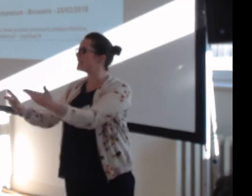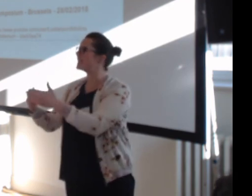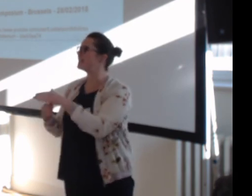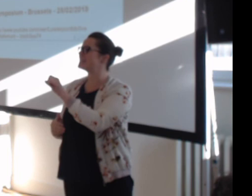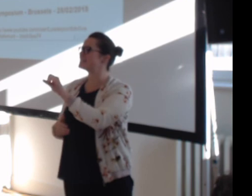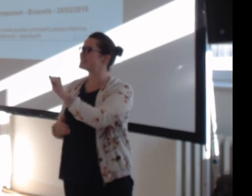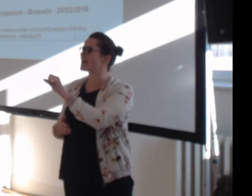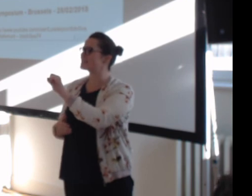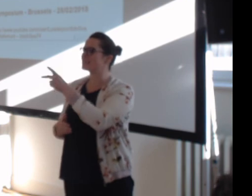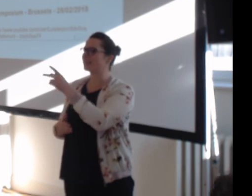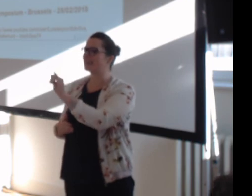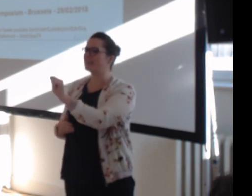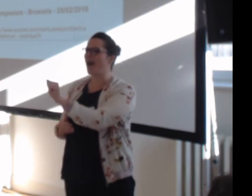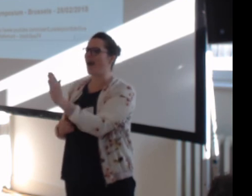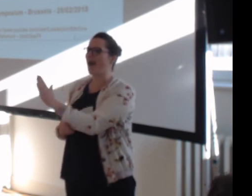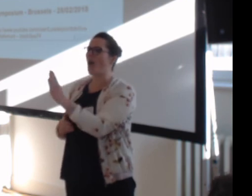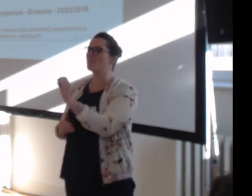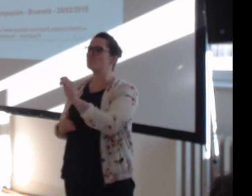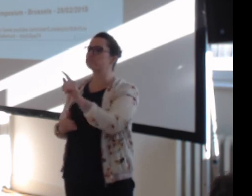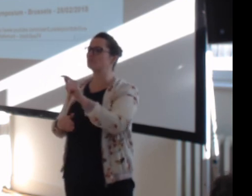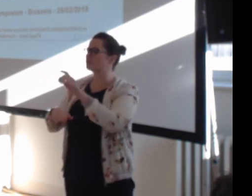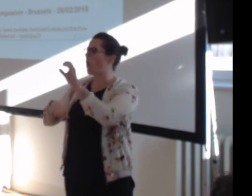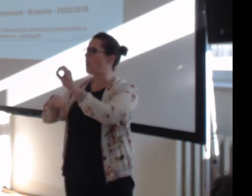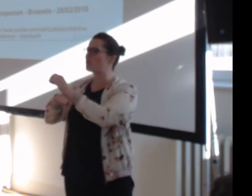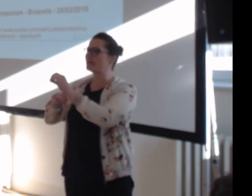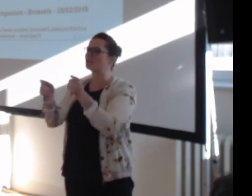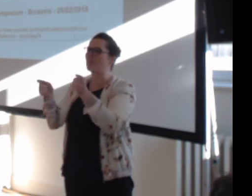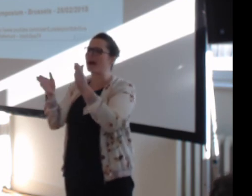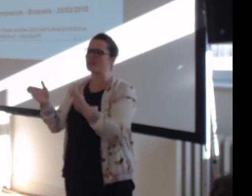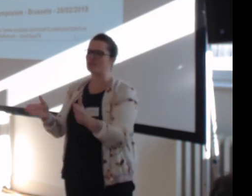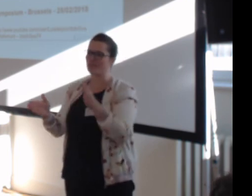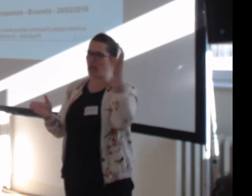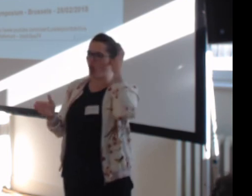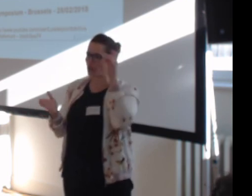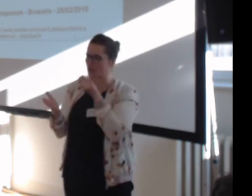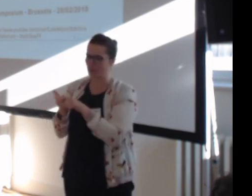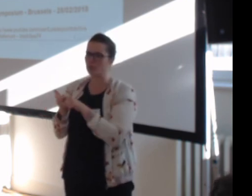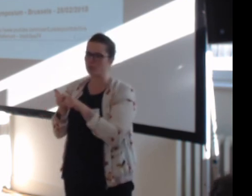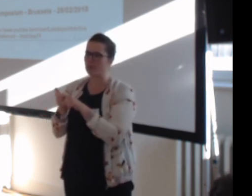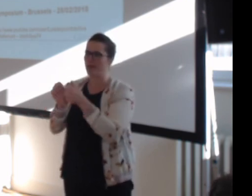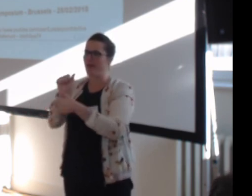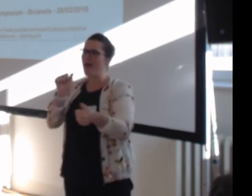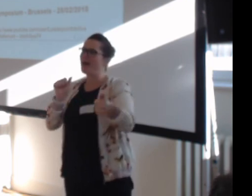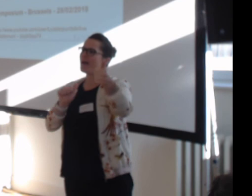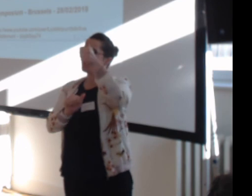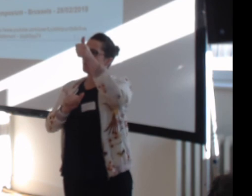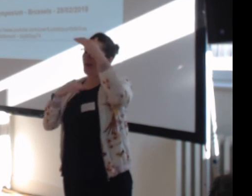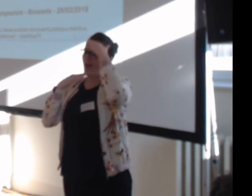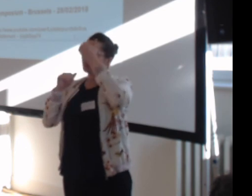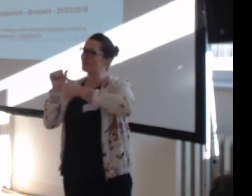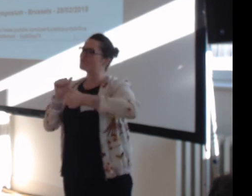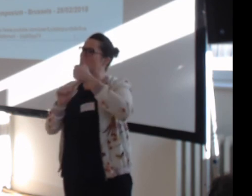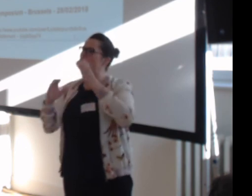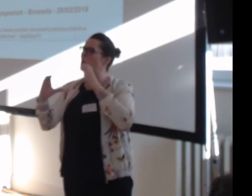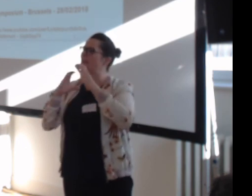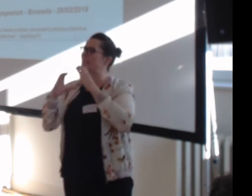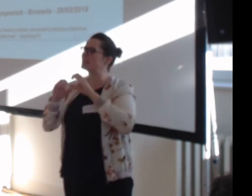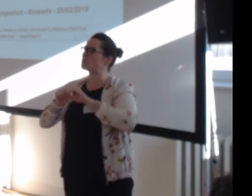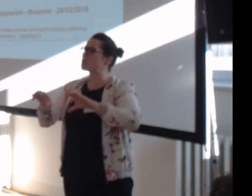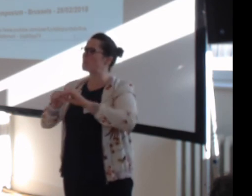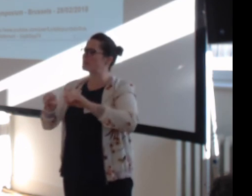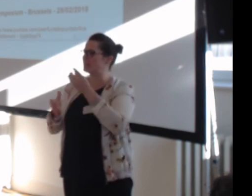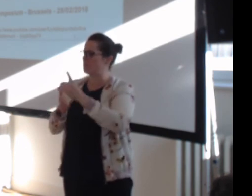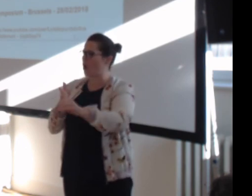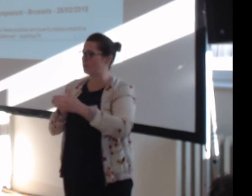to Saskia Woods, Operational Manager of Luisterpunt and Head of the Communication and Promotion Department. Saskia